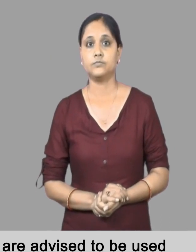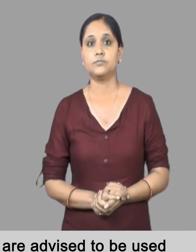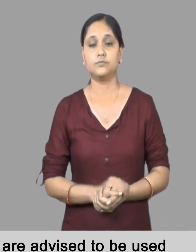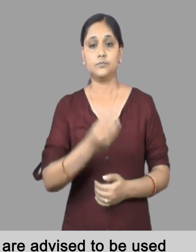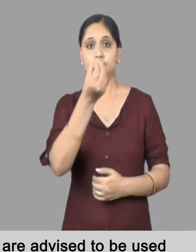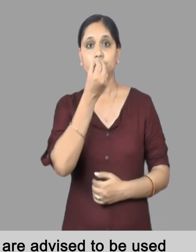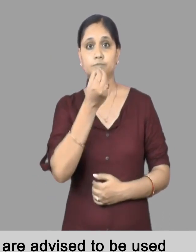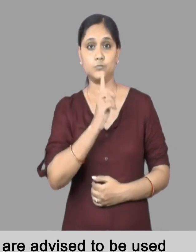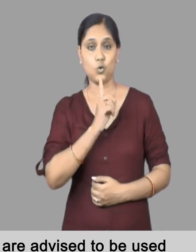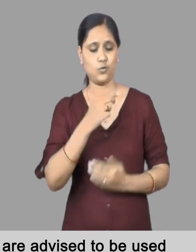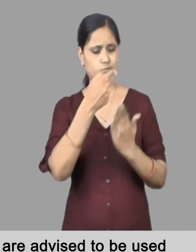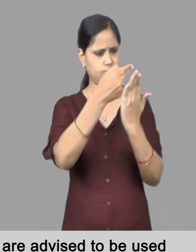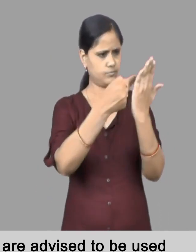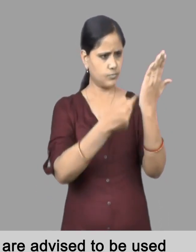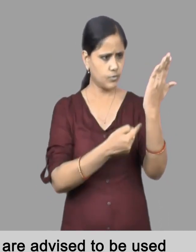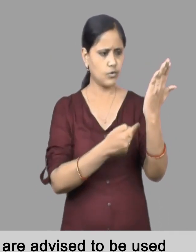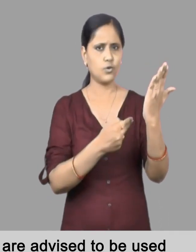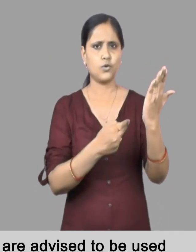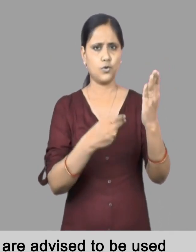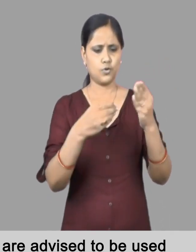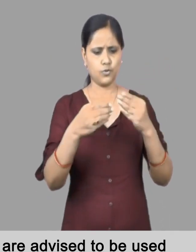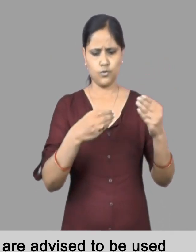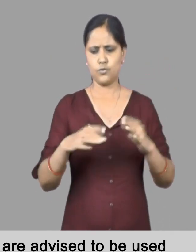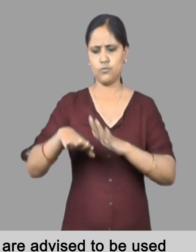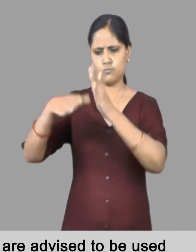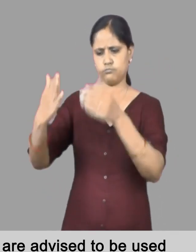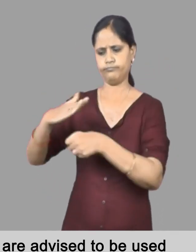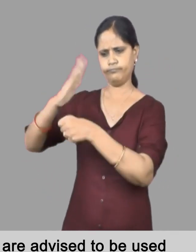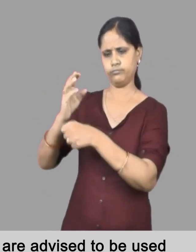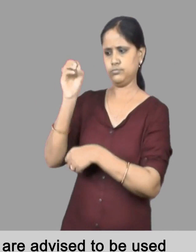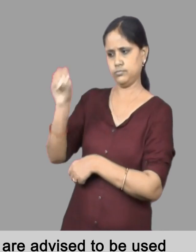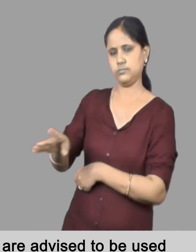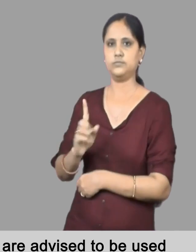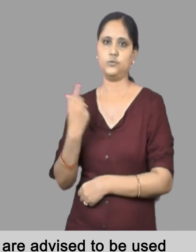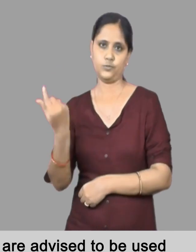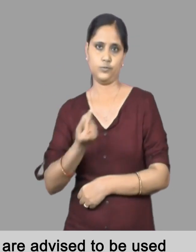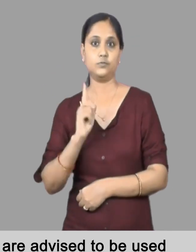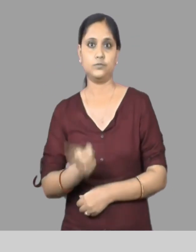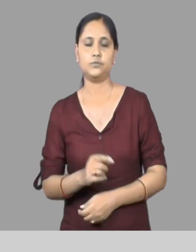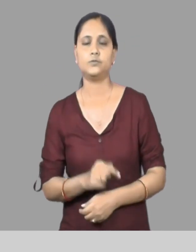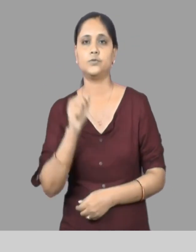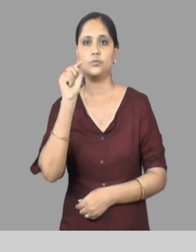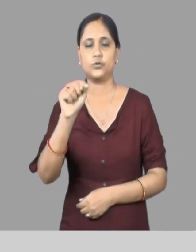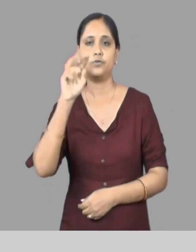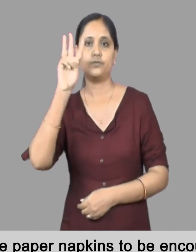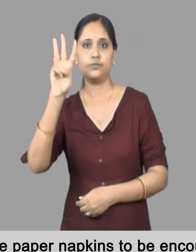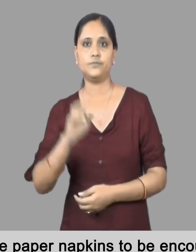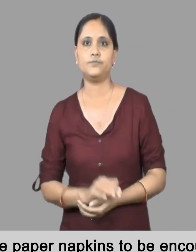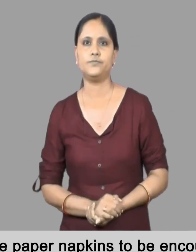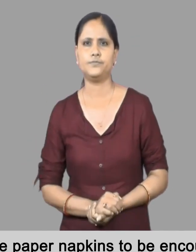Point 2. Disposable menus are advised to be used. Point 3.